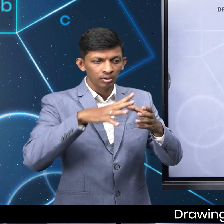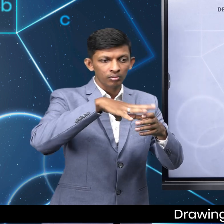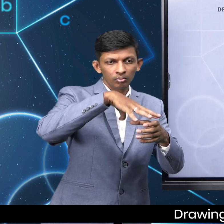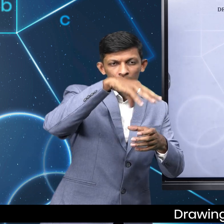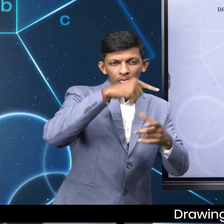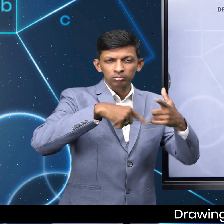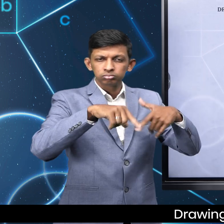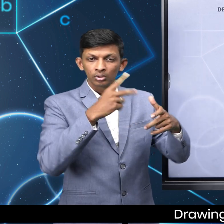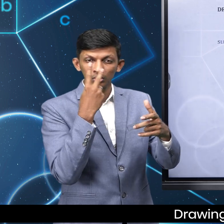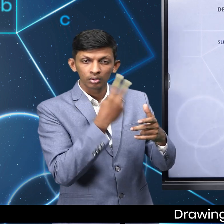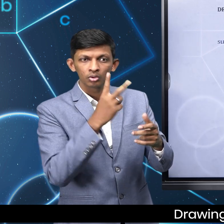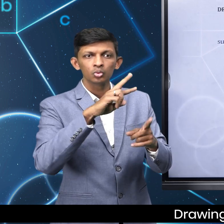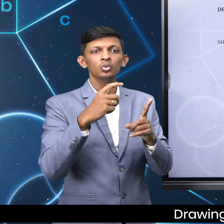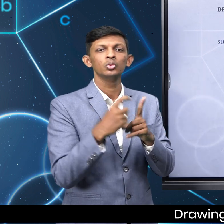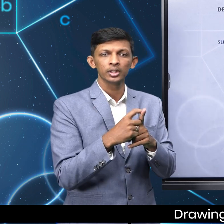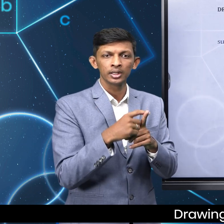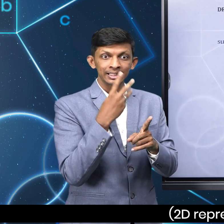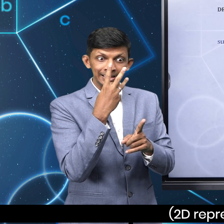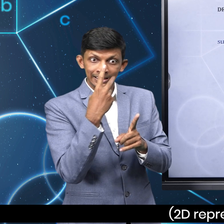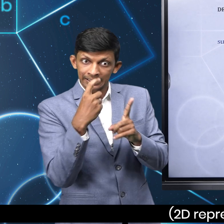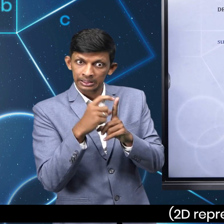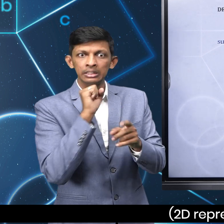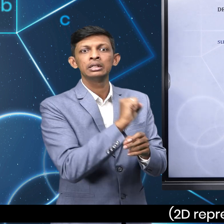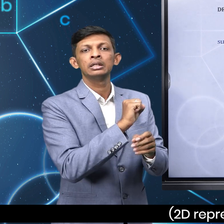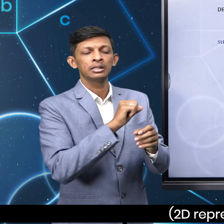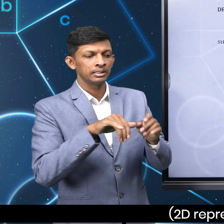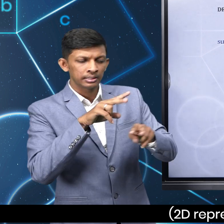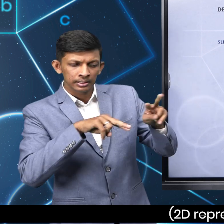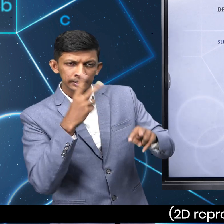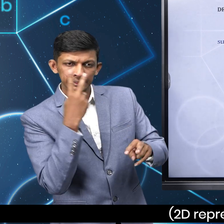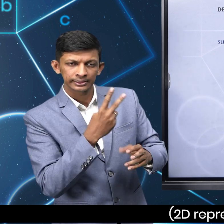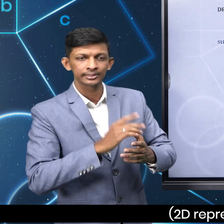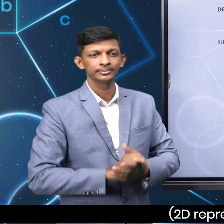drawing solids on a flat surface, 2D representation of 3D shapes.